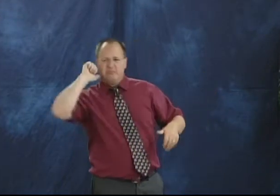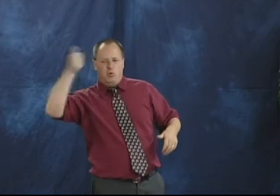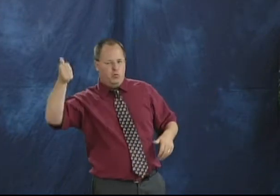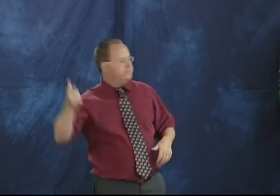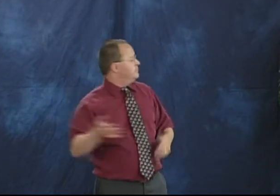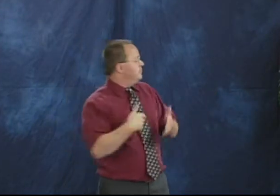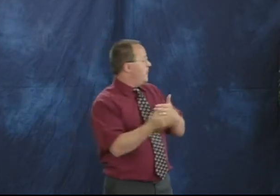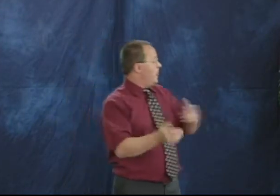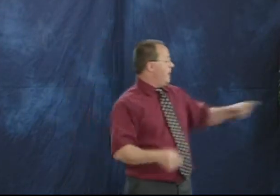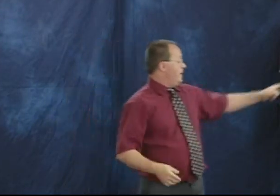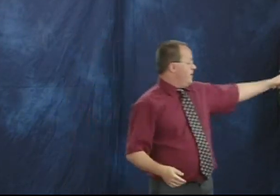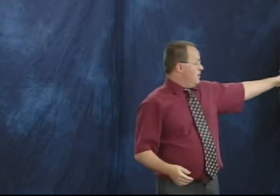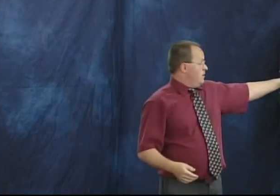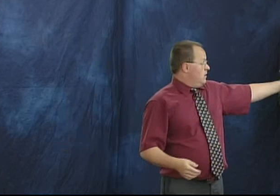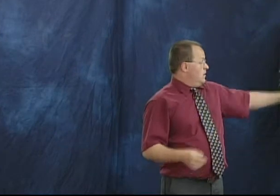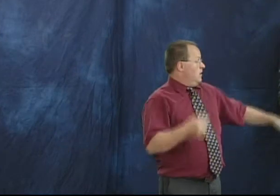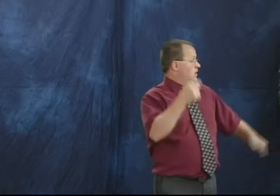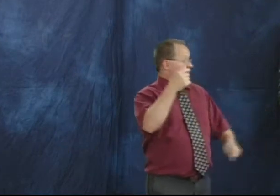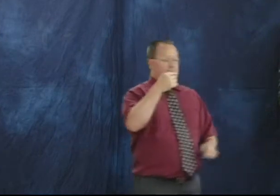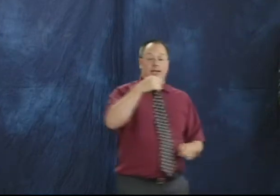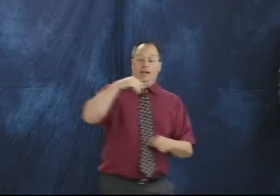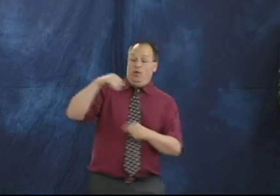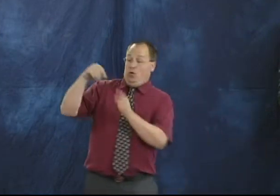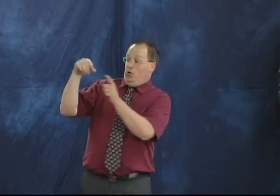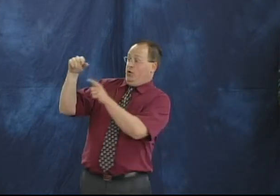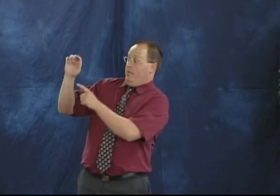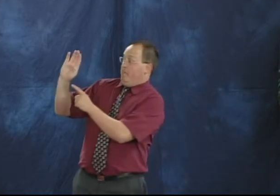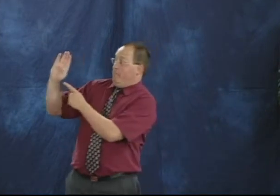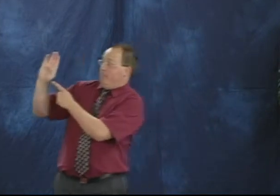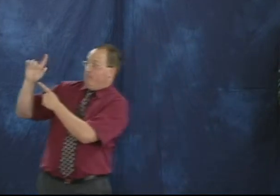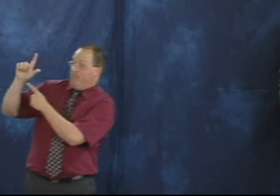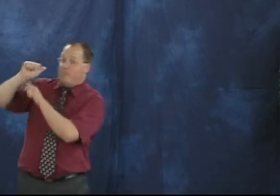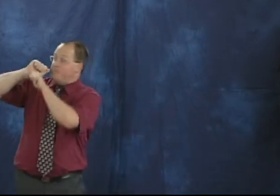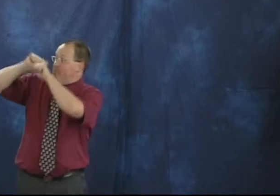who I will be quoting a lot, wrote,